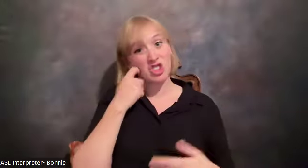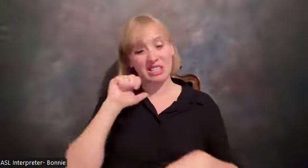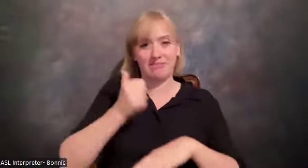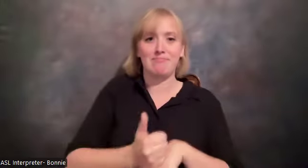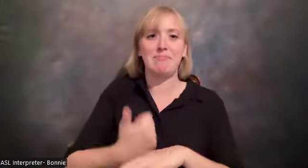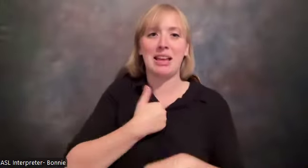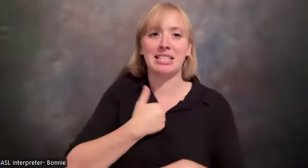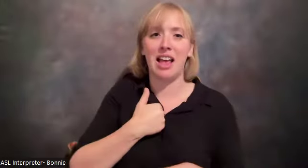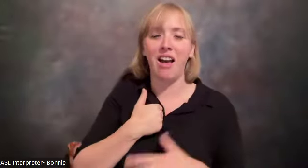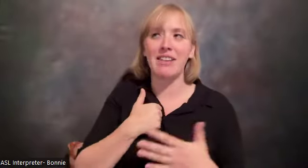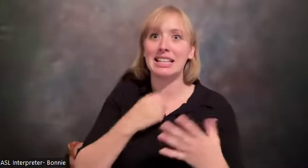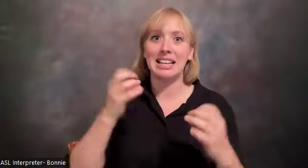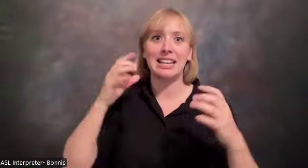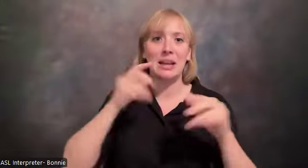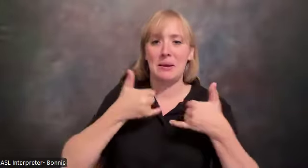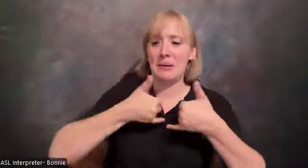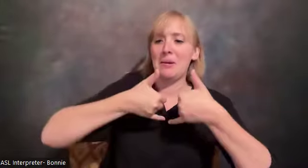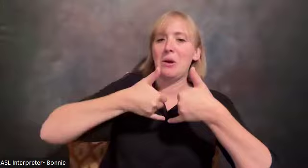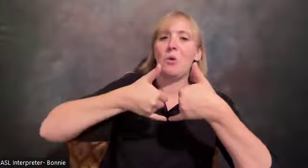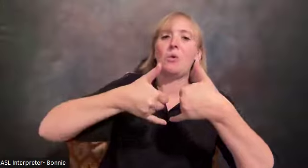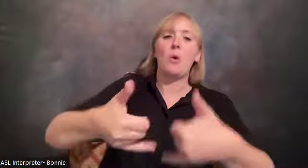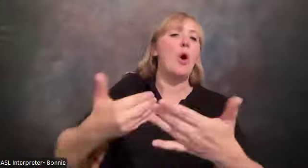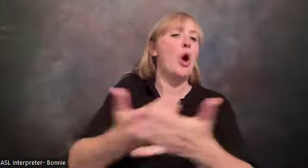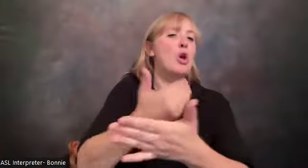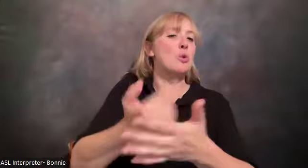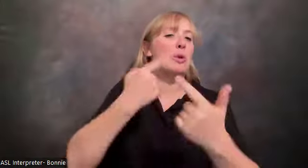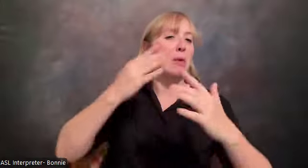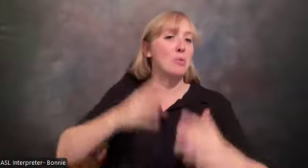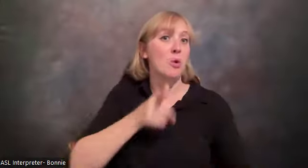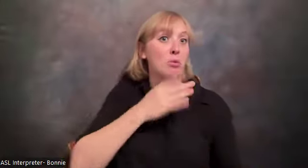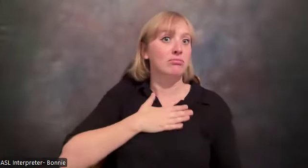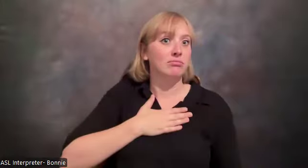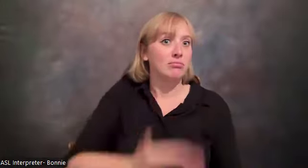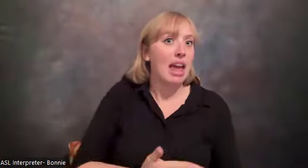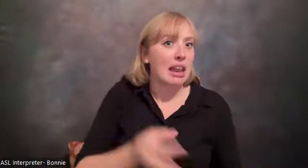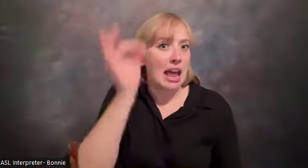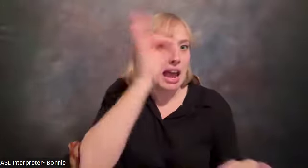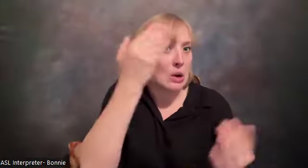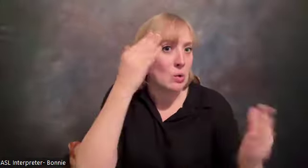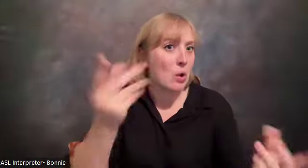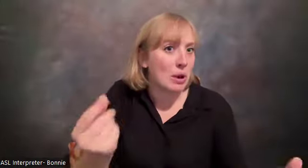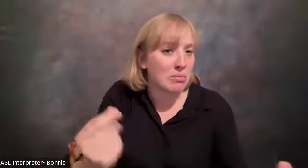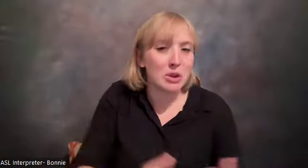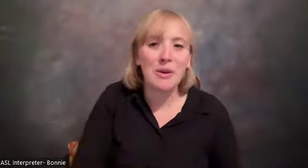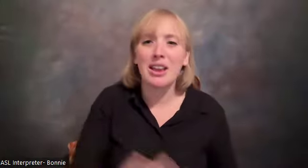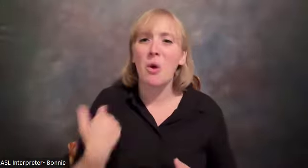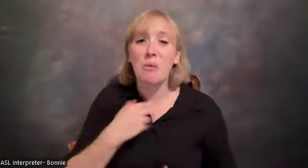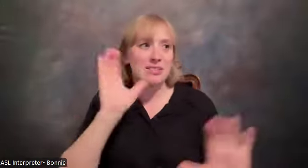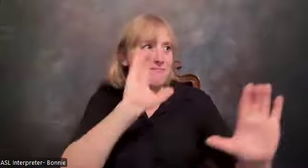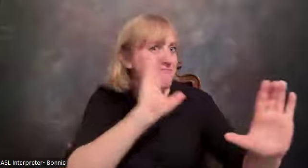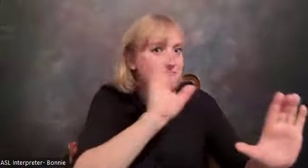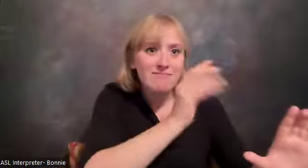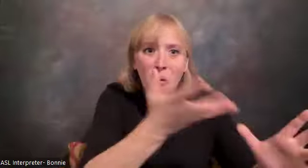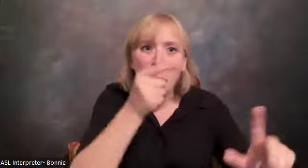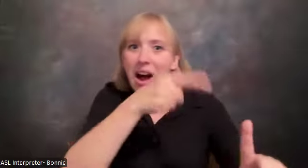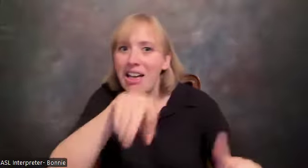holy grail of Alcoholics Anonymous, a newcomer who accidentally admits he does not know what he's doing. We are hunting for you.